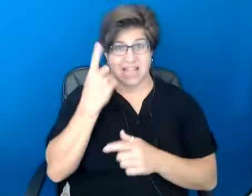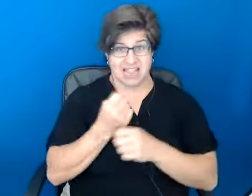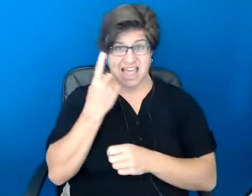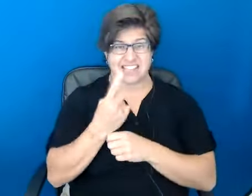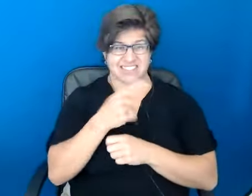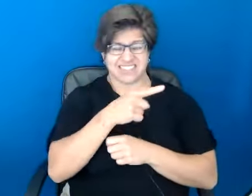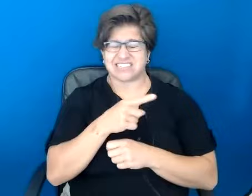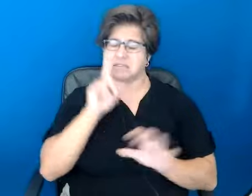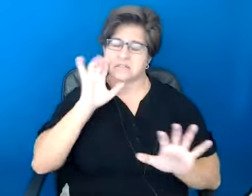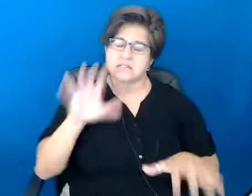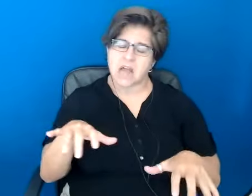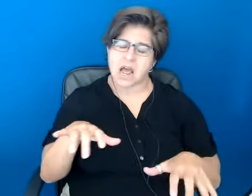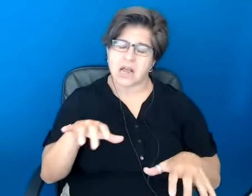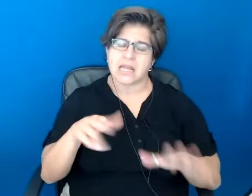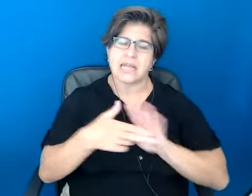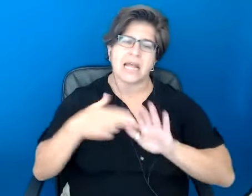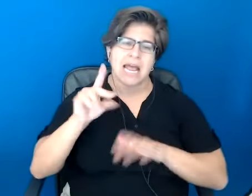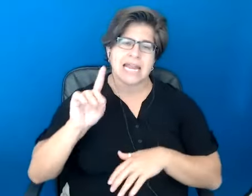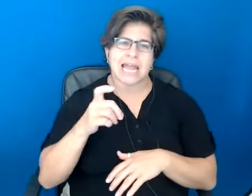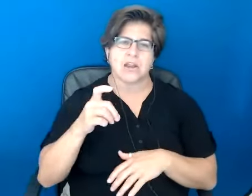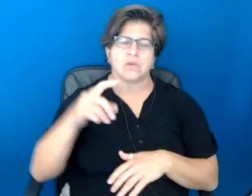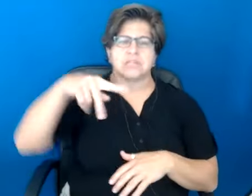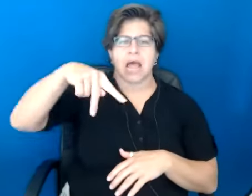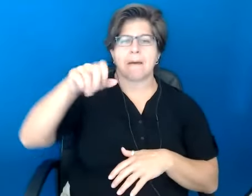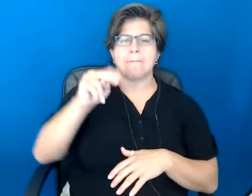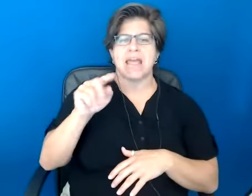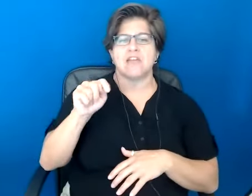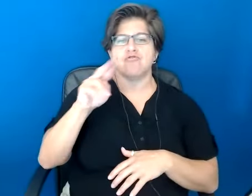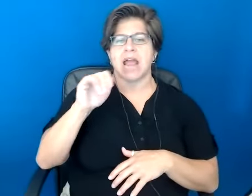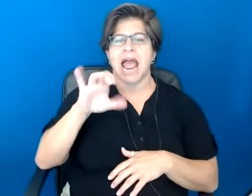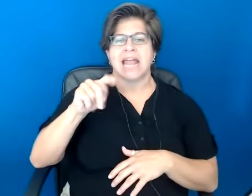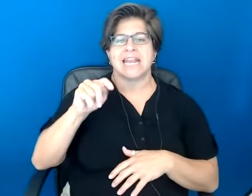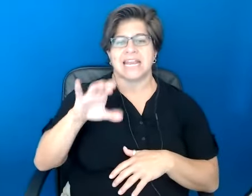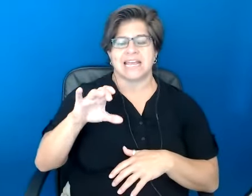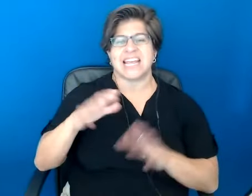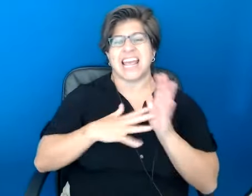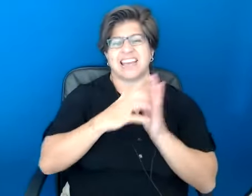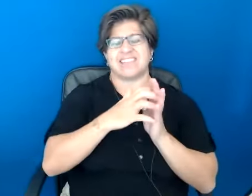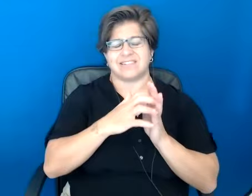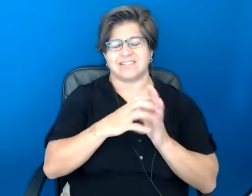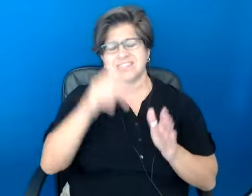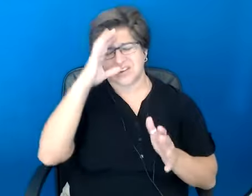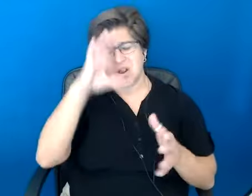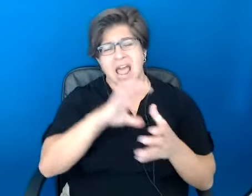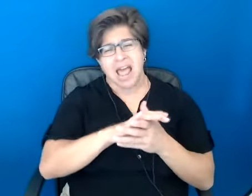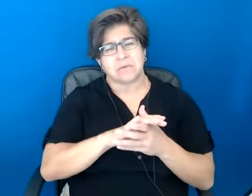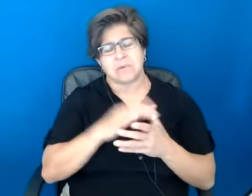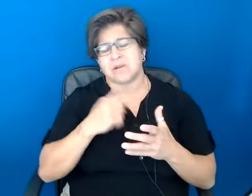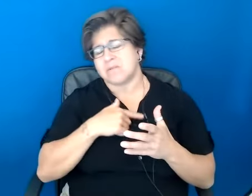about it and I'd go back and apologise. And that 8 years, as I say, was absolutely wonderful. And then last year we got a bit of a shock because he was diagnosed with